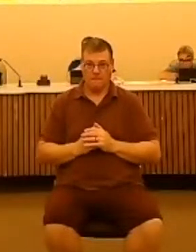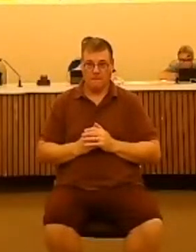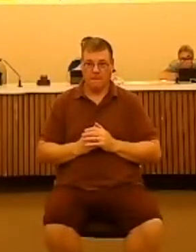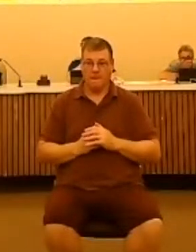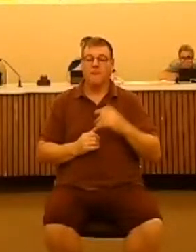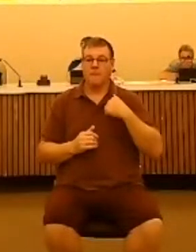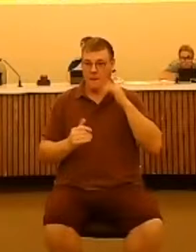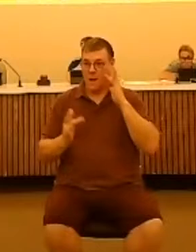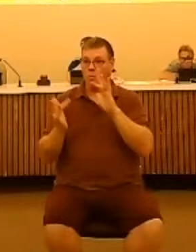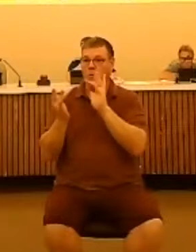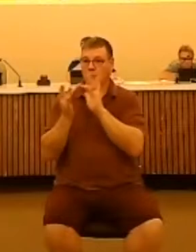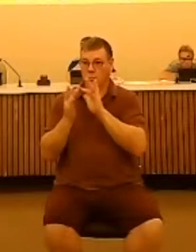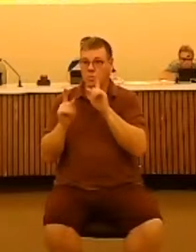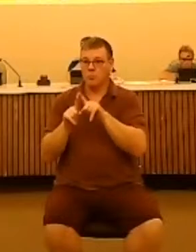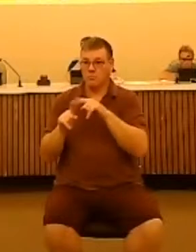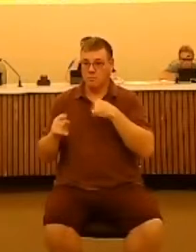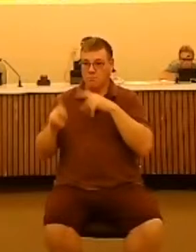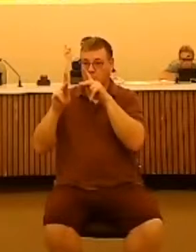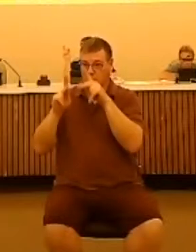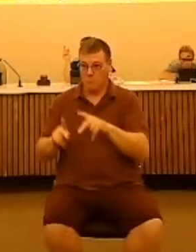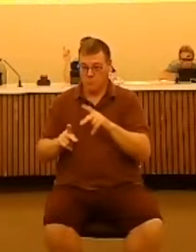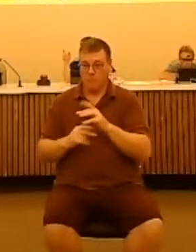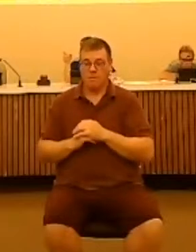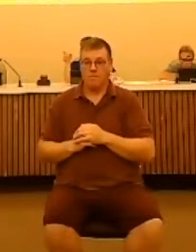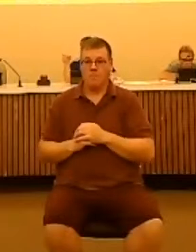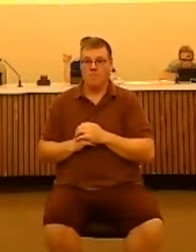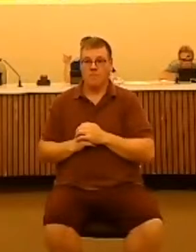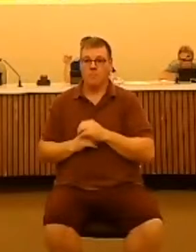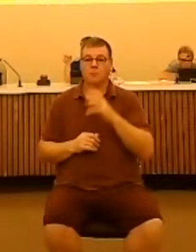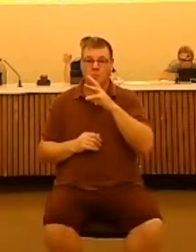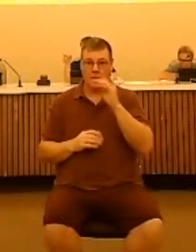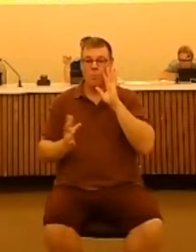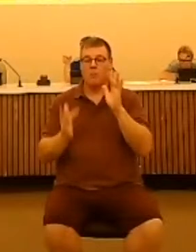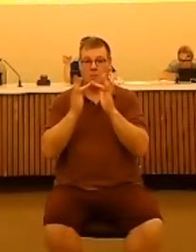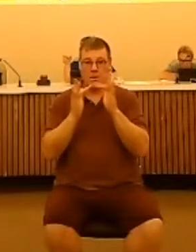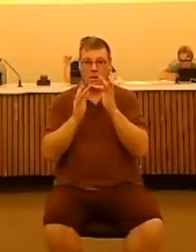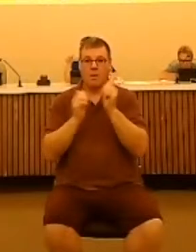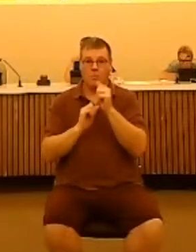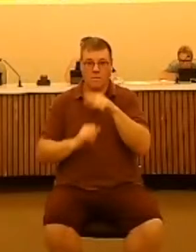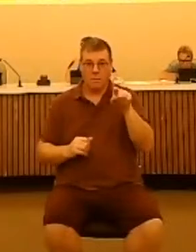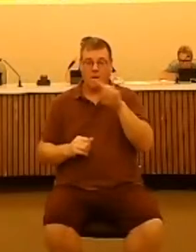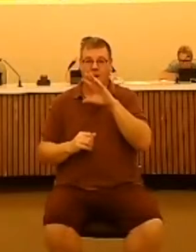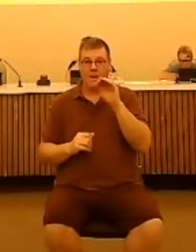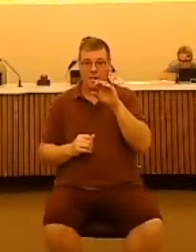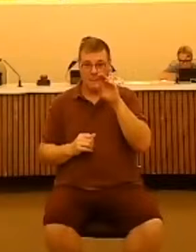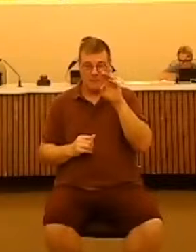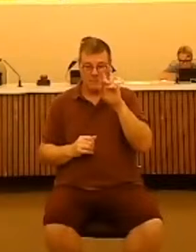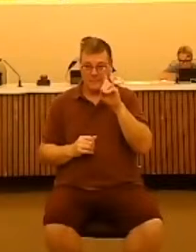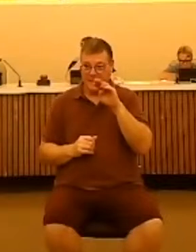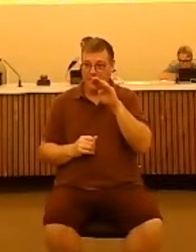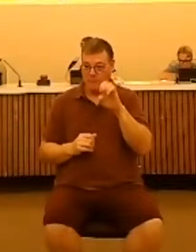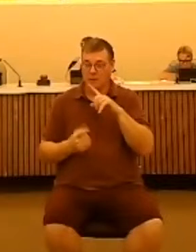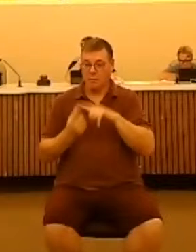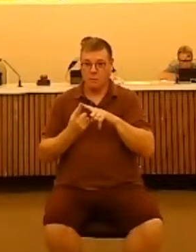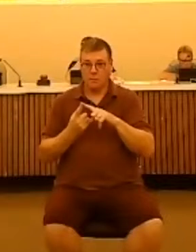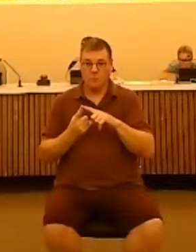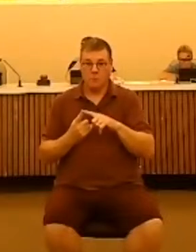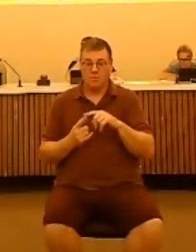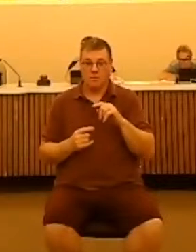I'll reach out to my liaison and Bruce, and I'll put them in touch with you and BME to basically